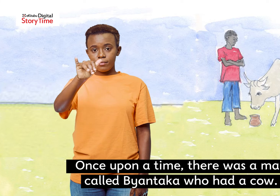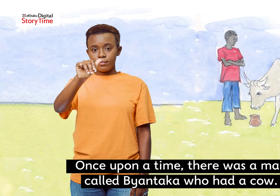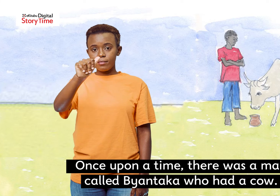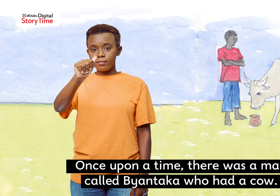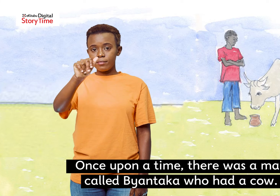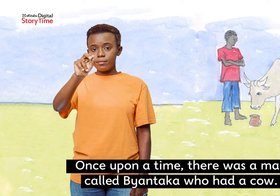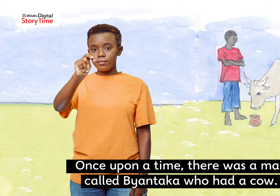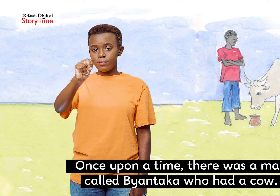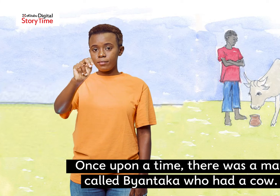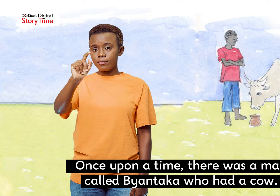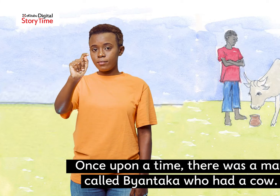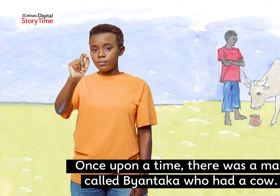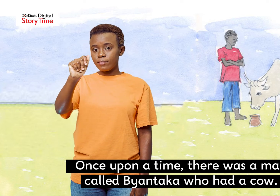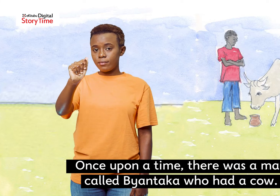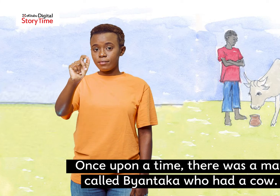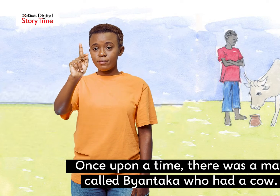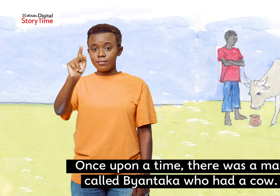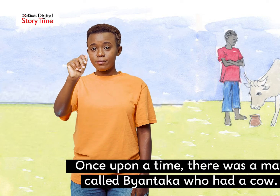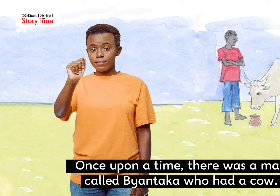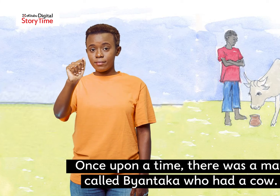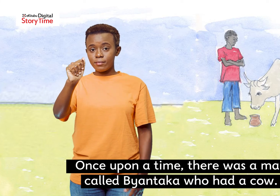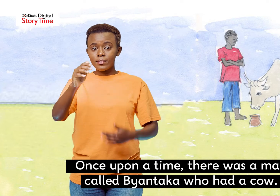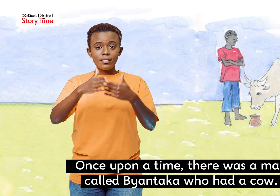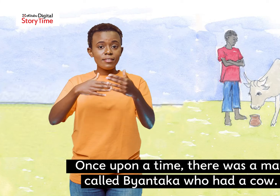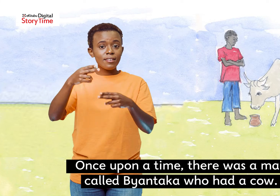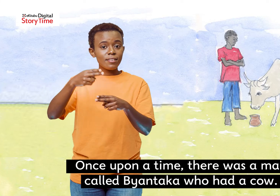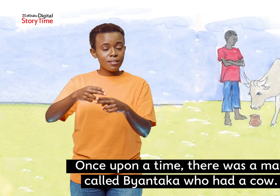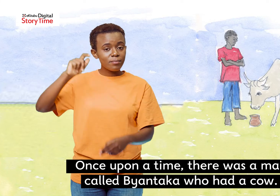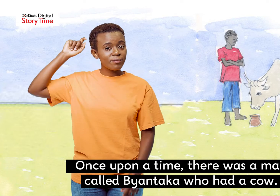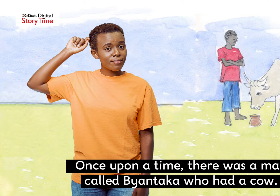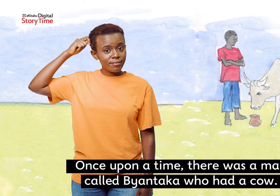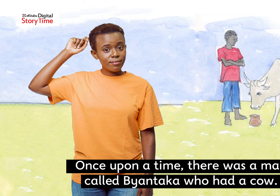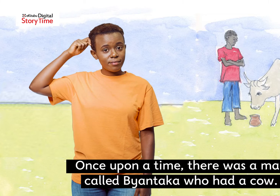Once upon a time, there was a man called Biantaka who had a cow.